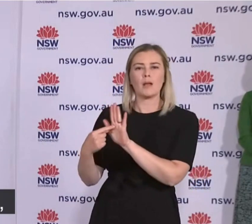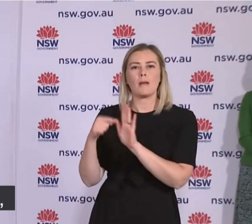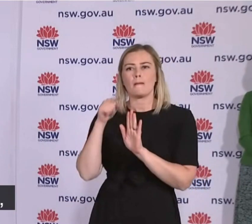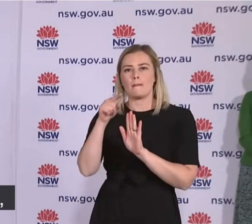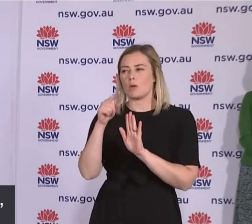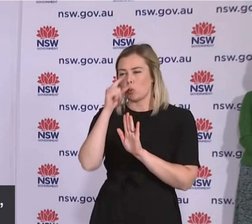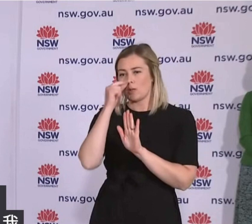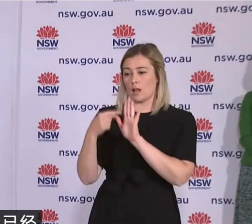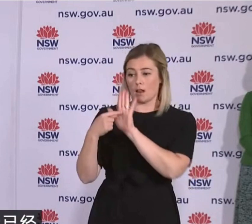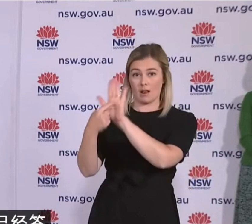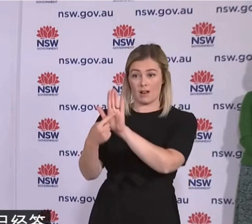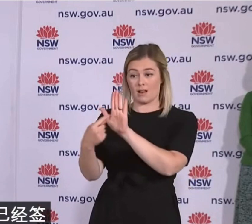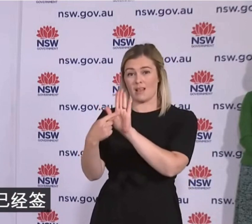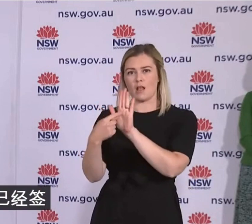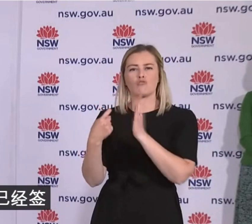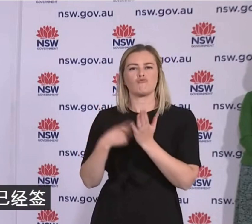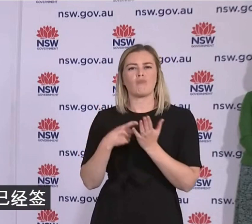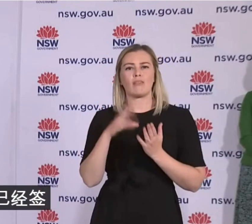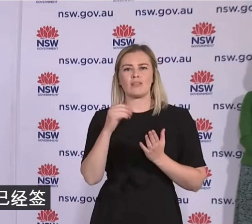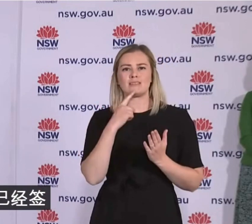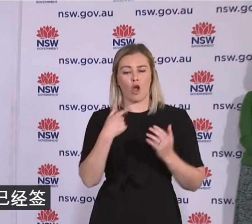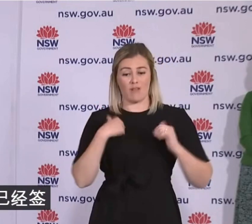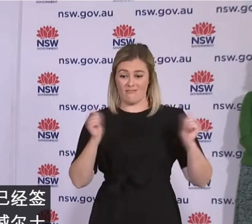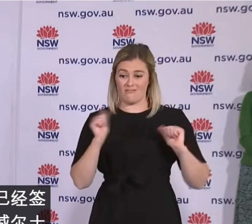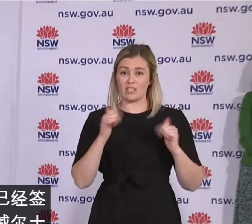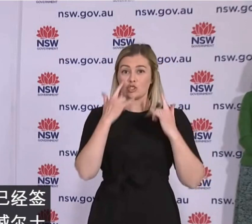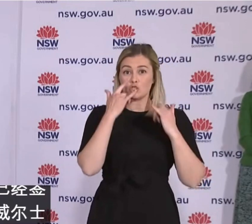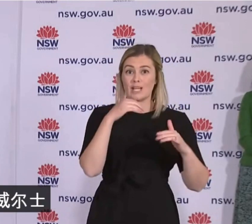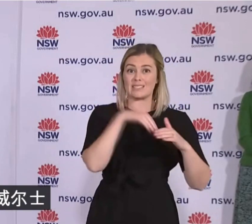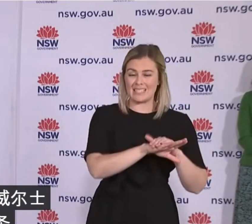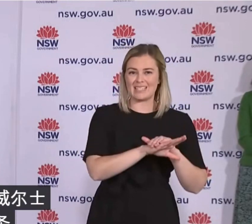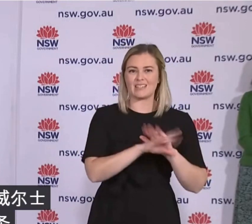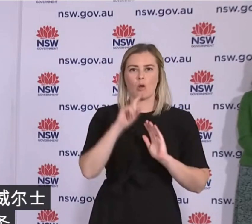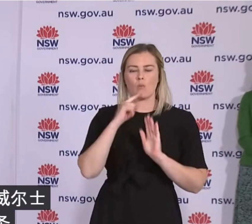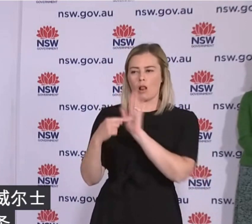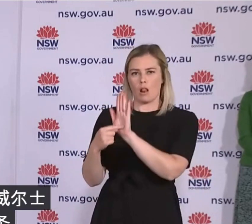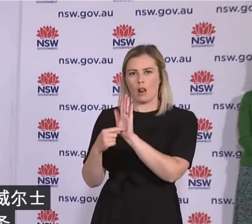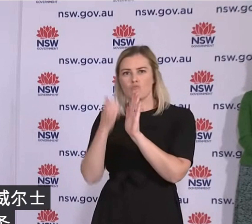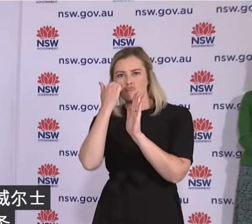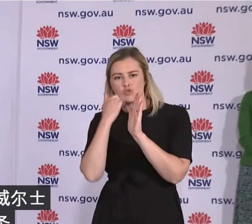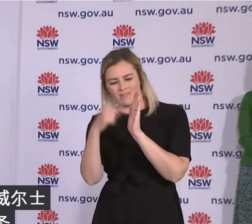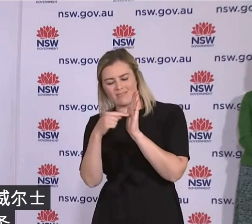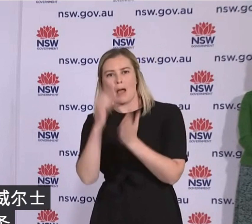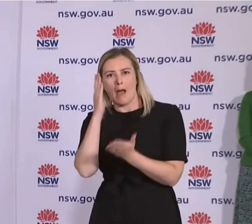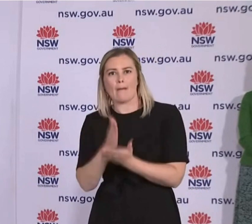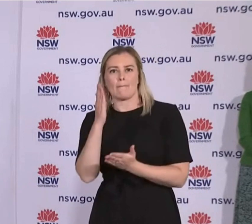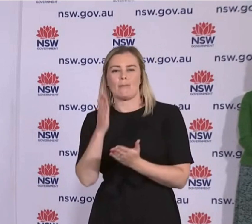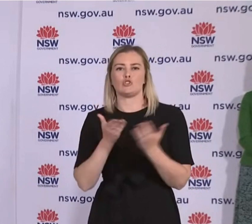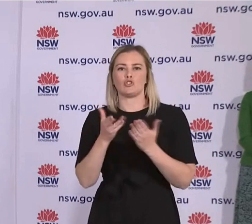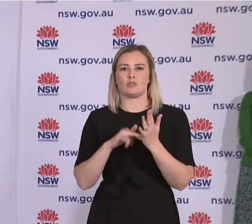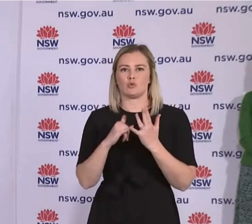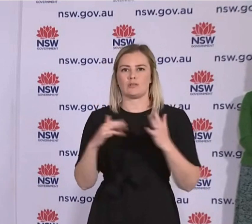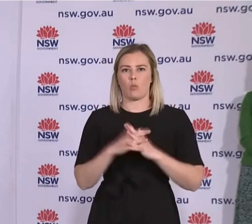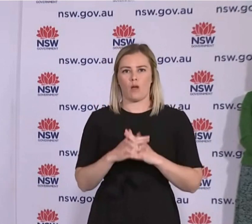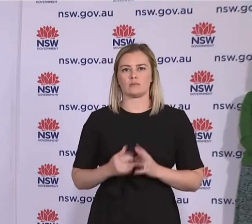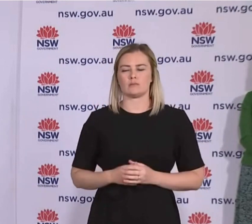that, and instead of saying, yes, I've checked in, it will say, this is an authentic Service New South Wales. So the customer